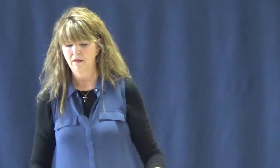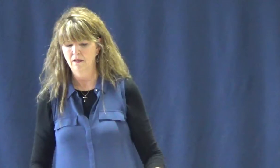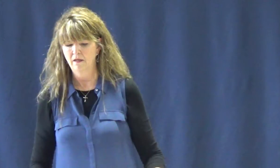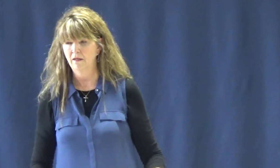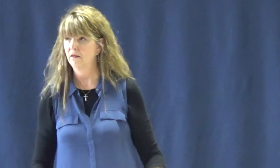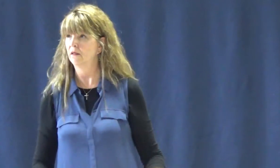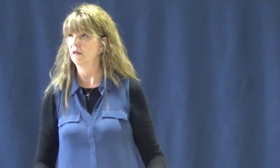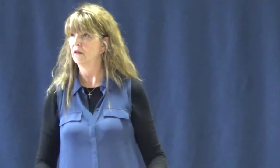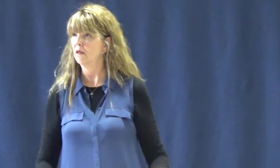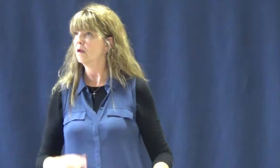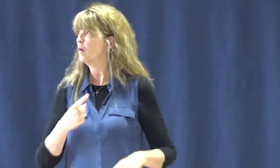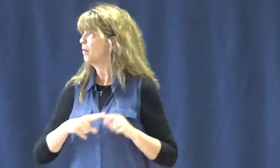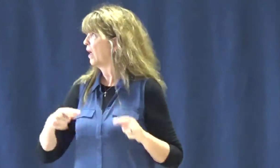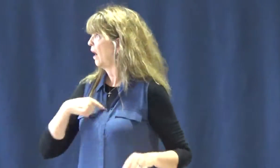it were already kindled.